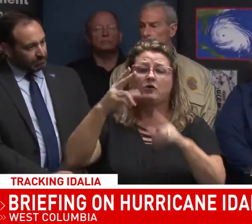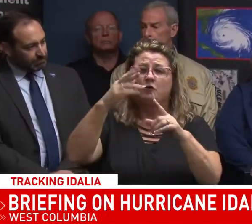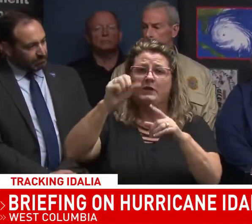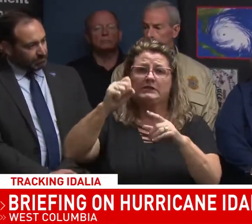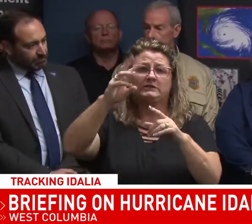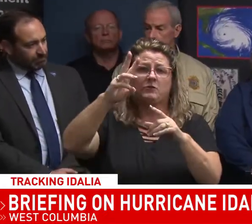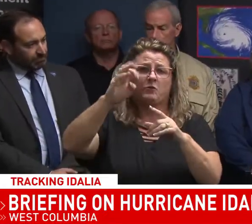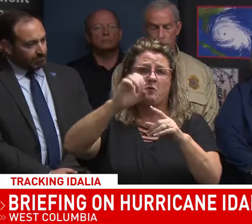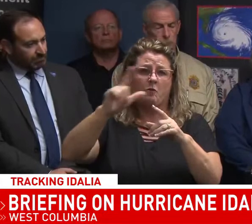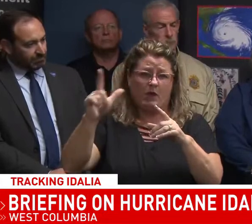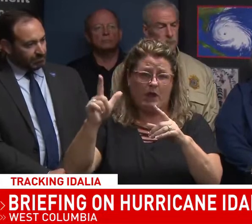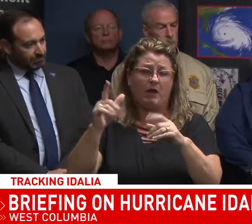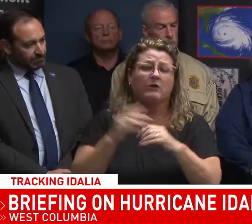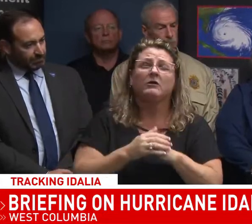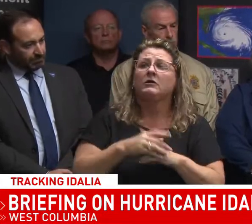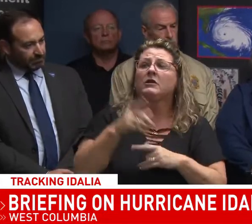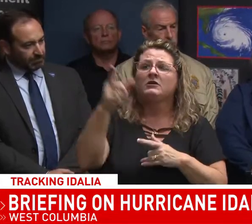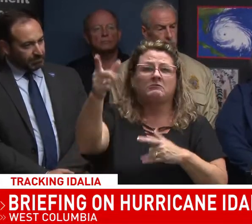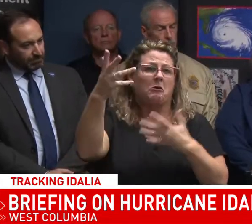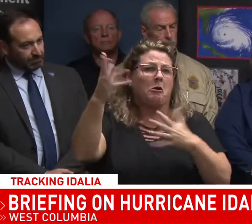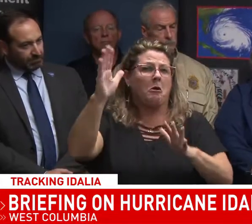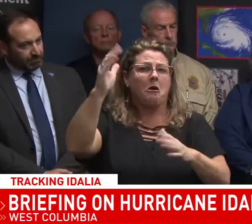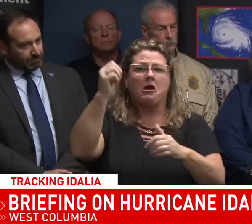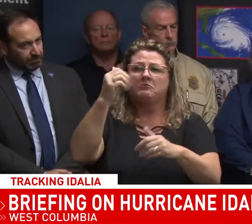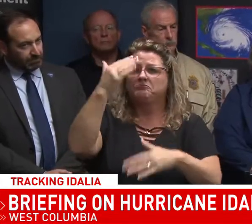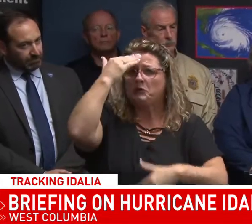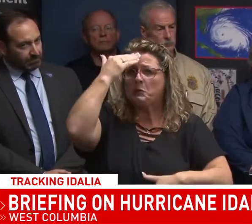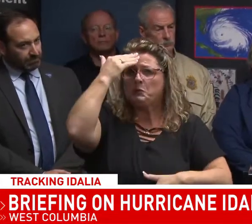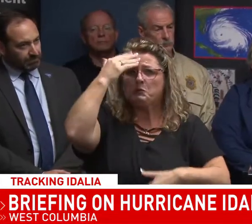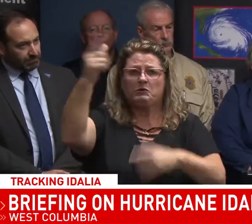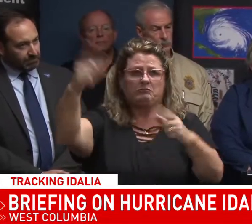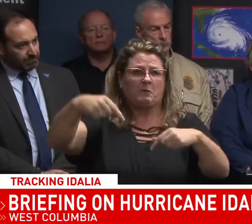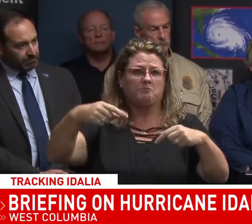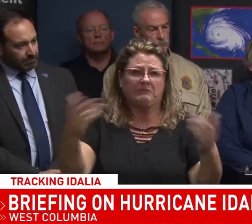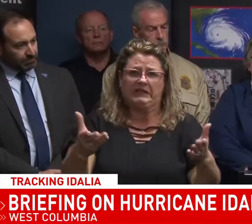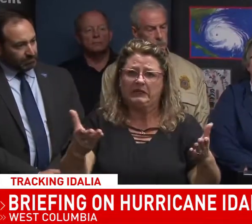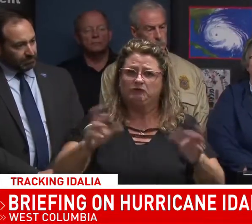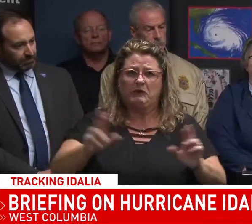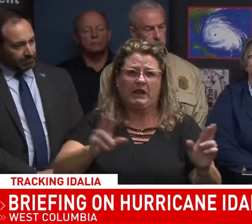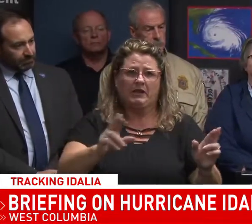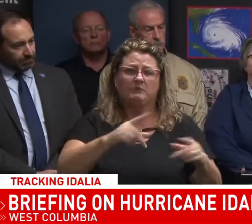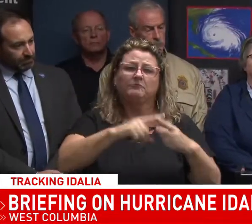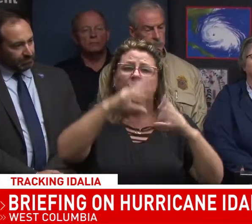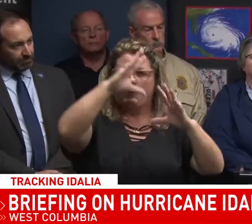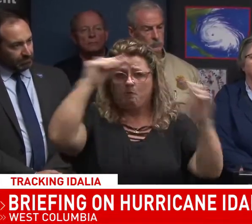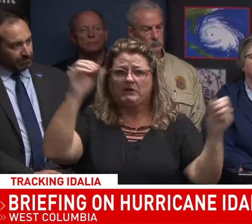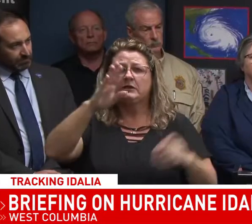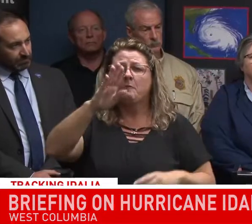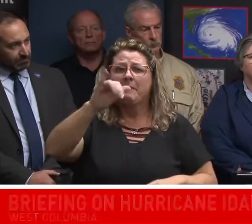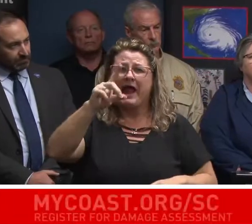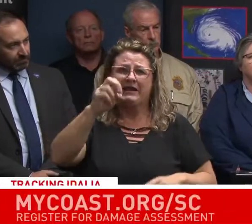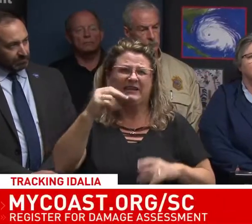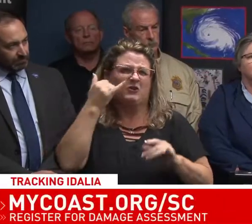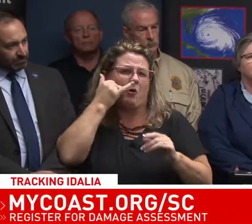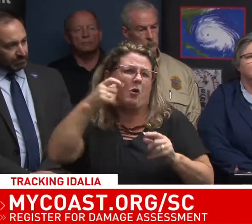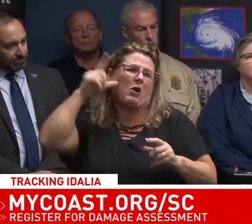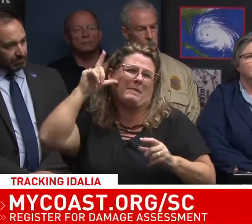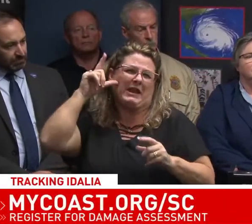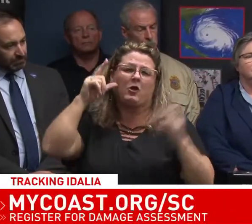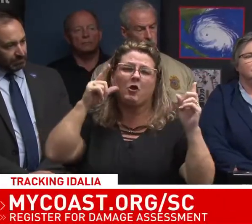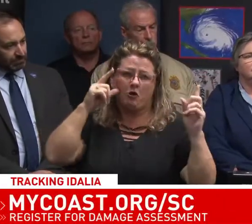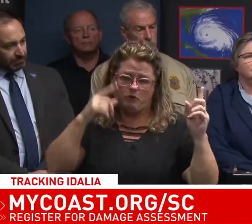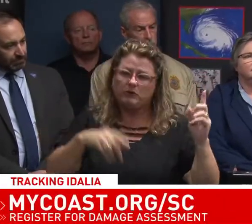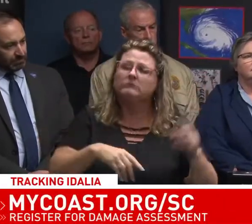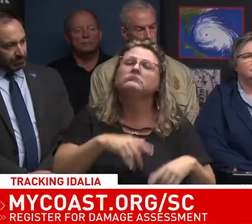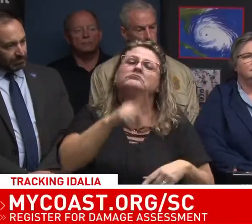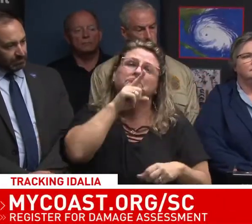have people involved already. They're here. And also, President Biden called just a few minutes ago to